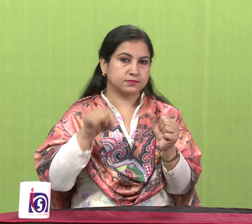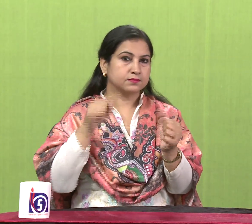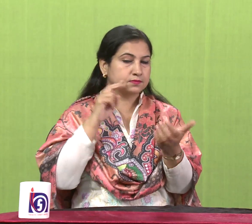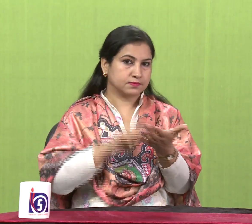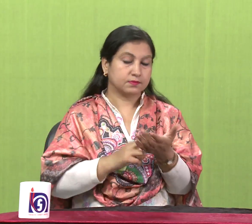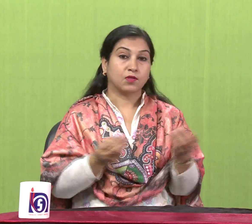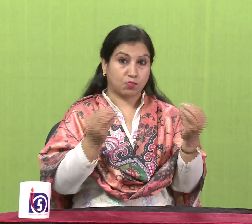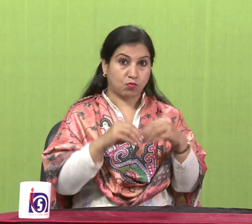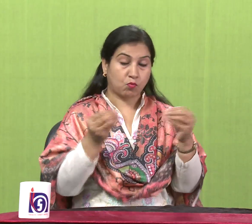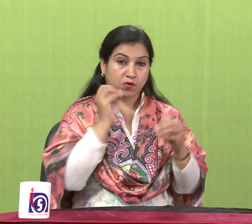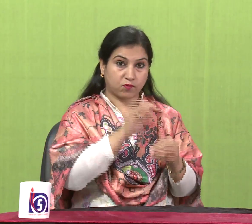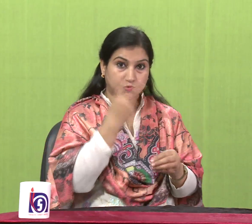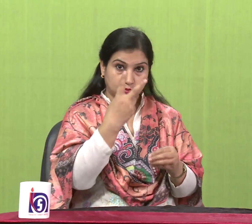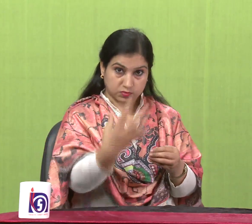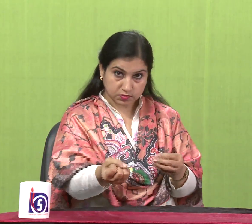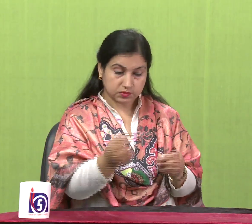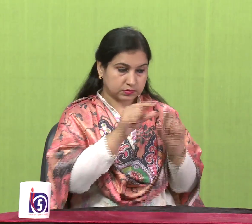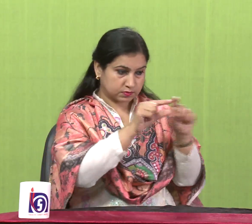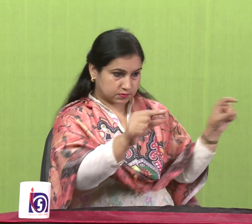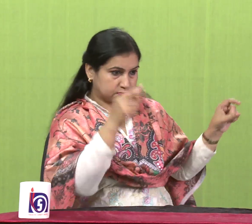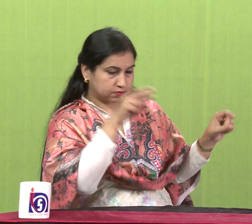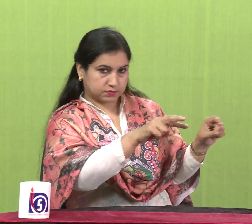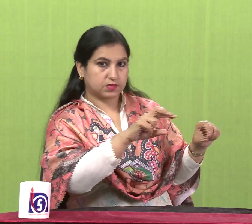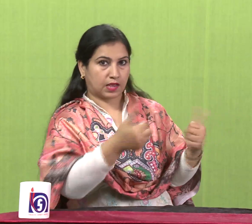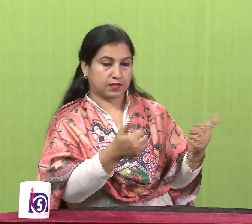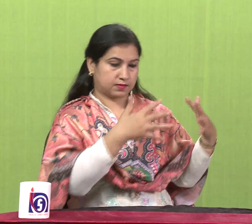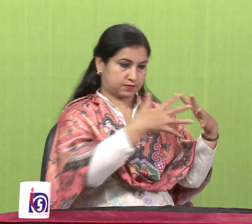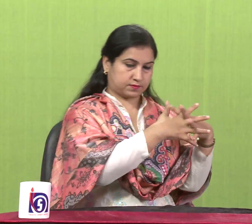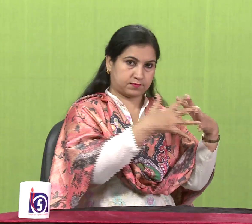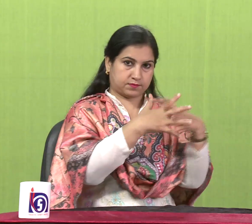For more information, you may visit website at